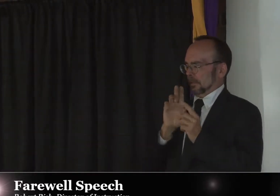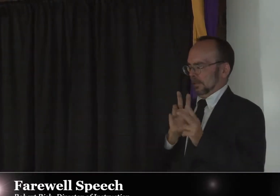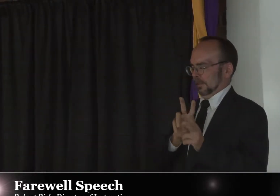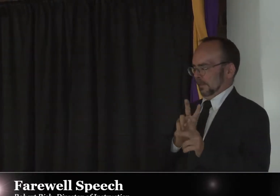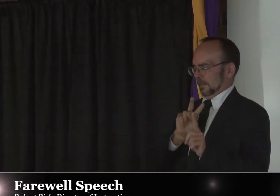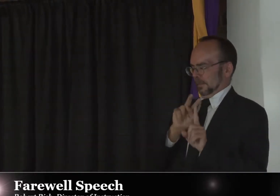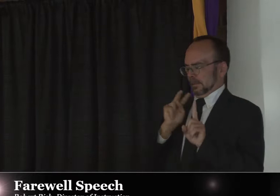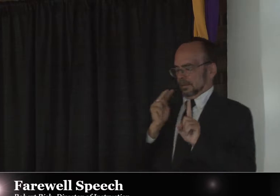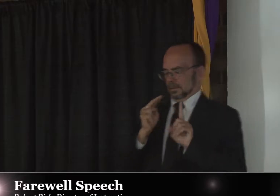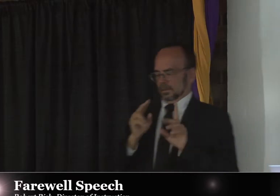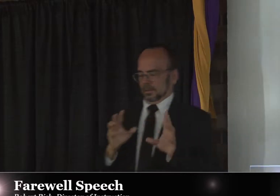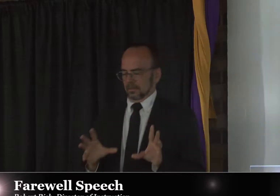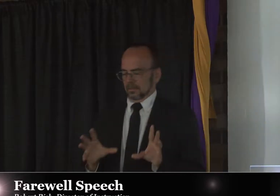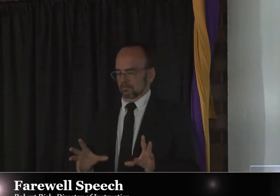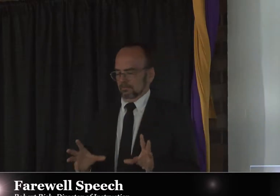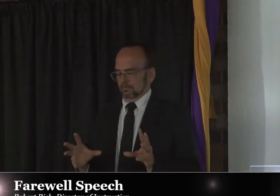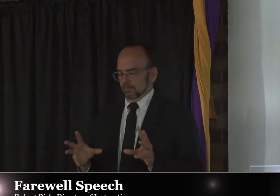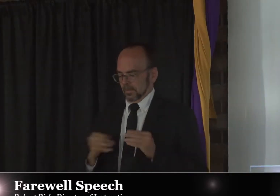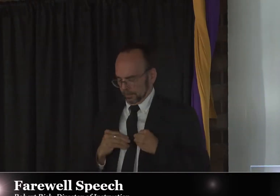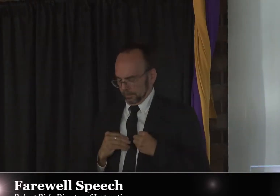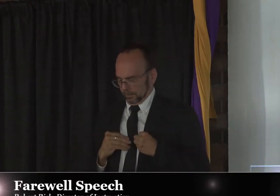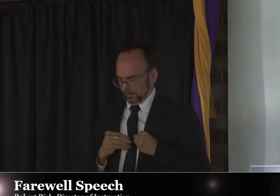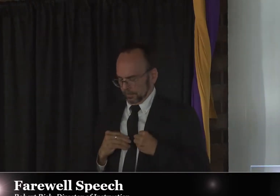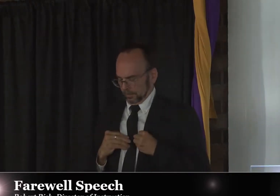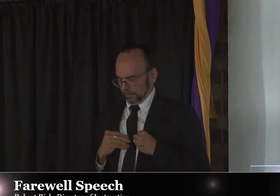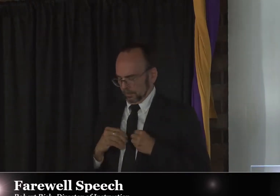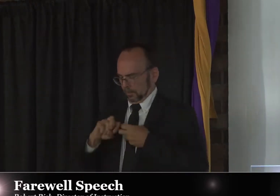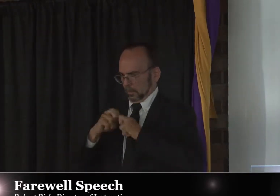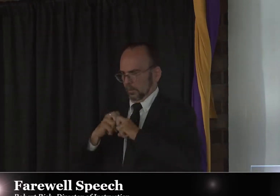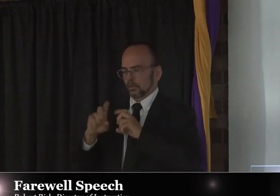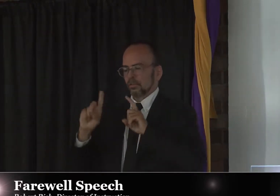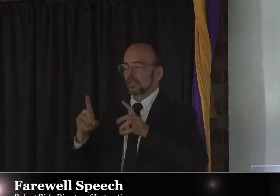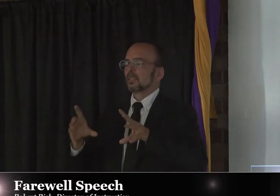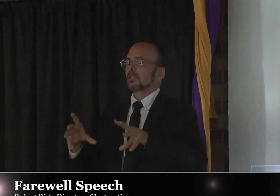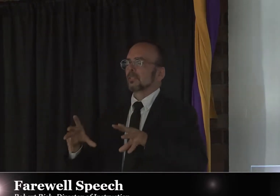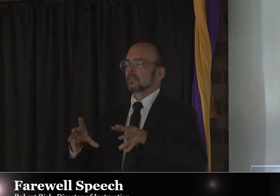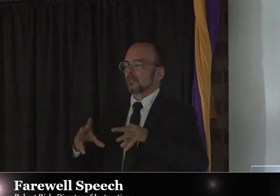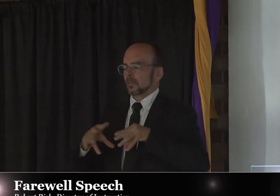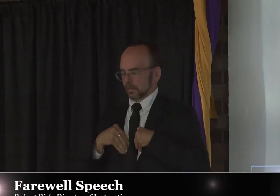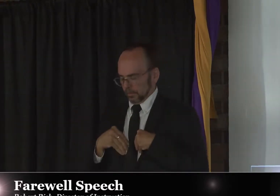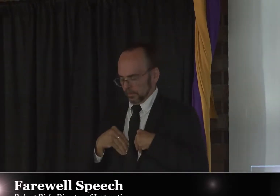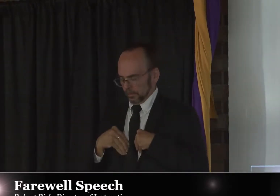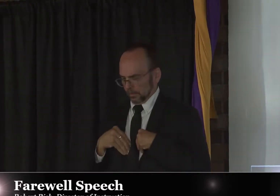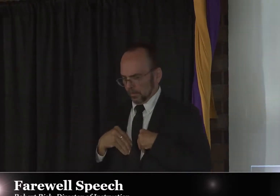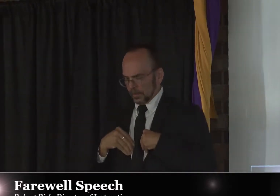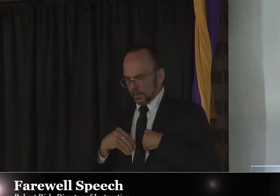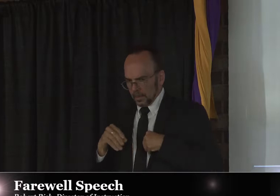and see if you can come to some level of acceptance of the issue.